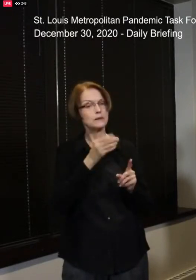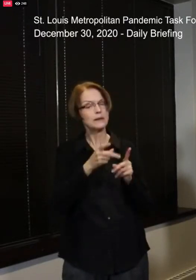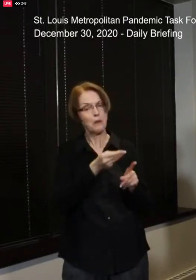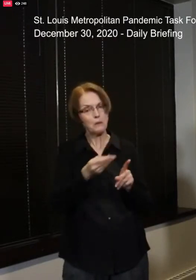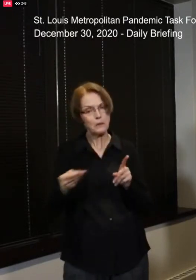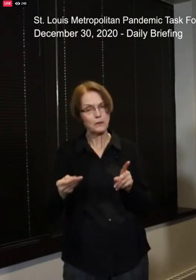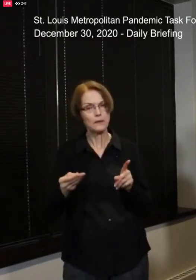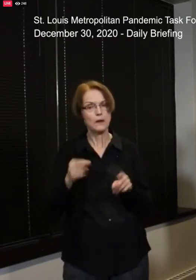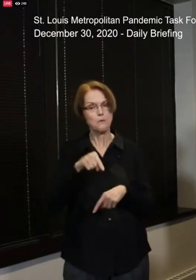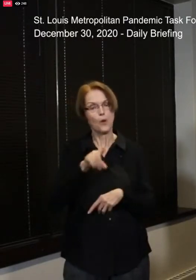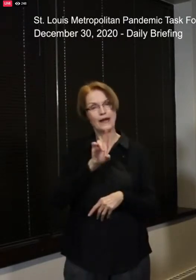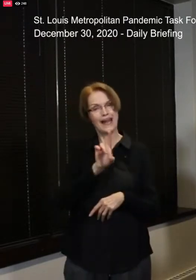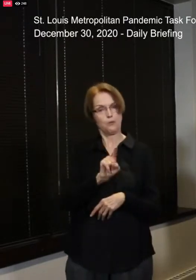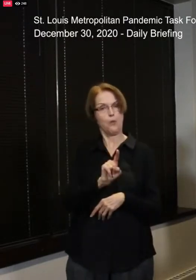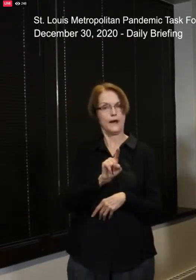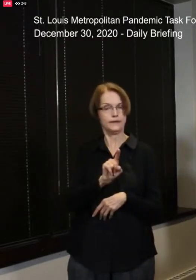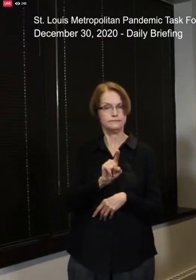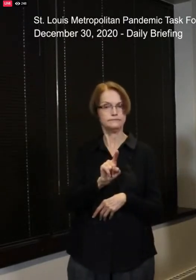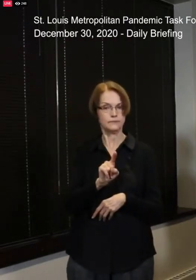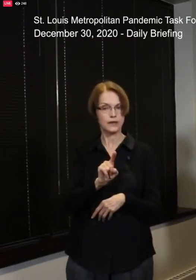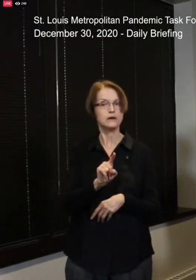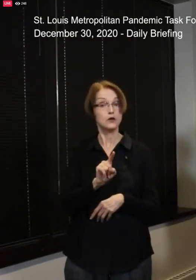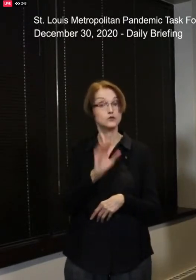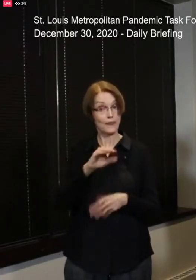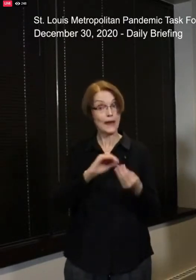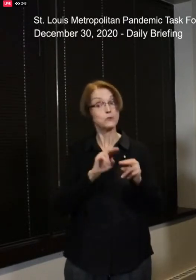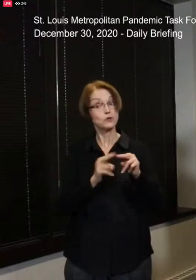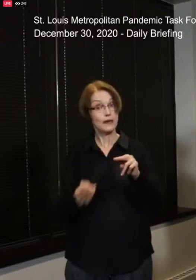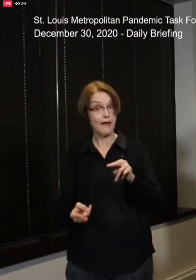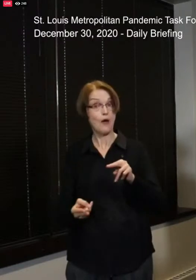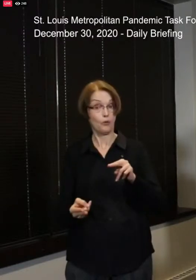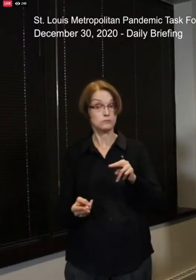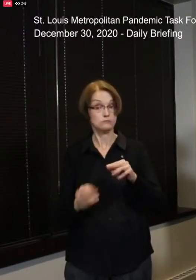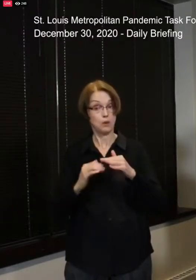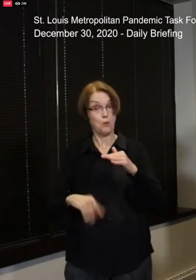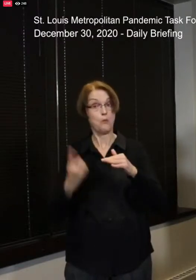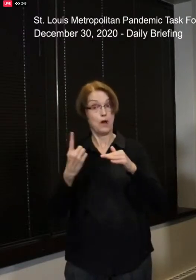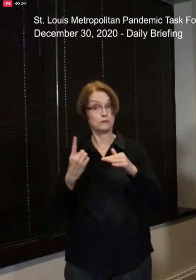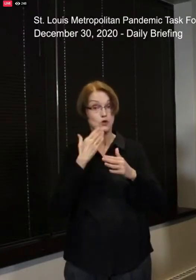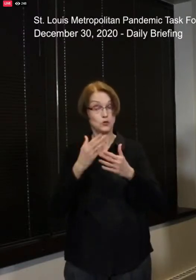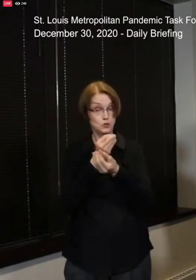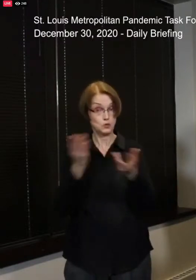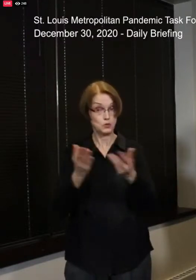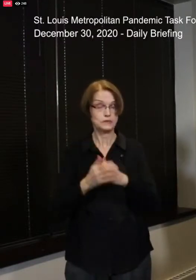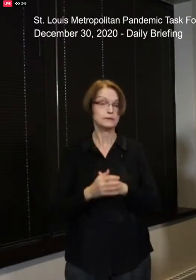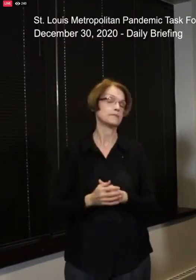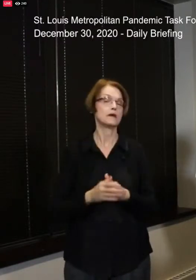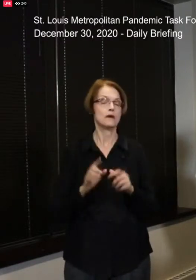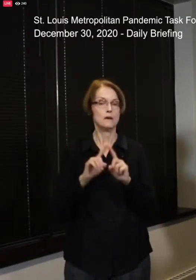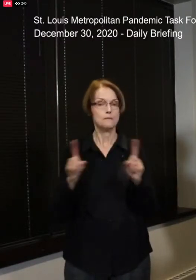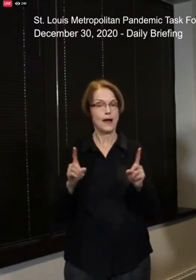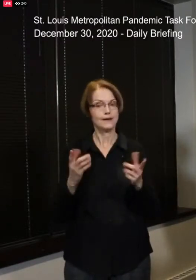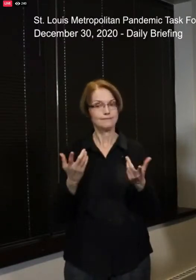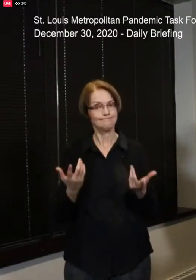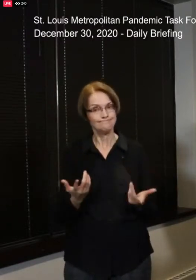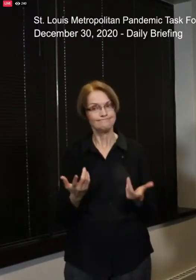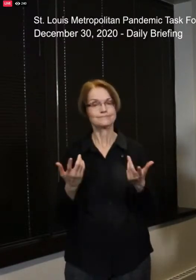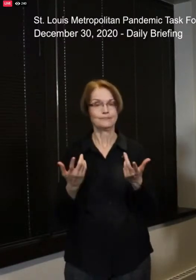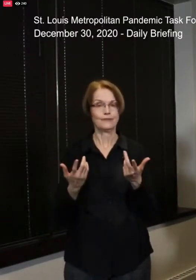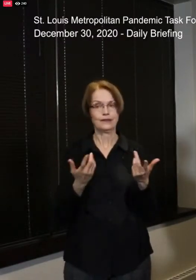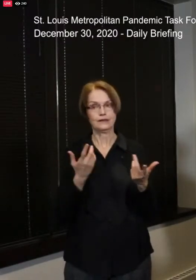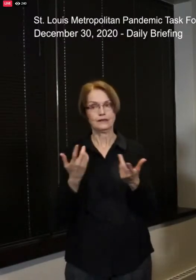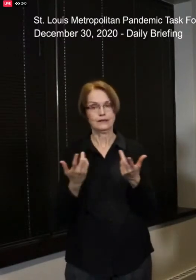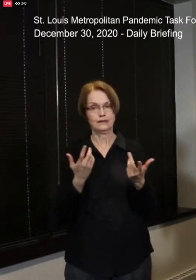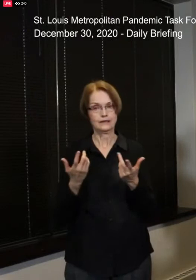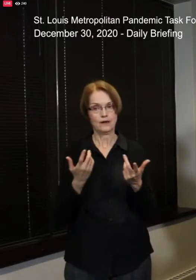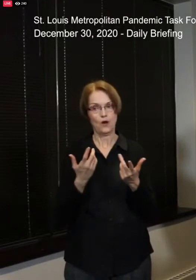census and our cases, so we have been trending down. So that is good news. But again, it's dependent upon some of the data that we